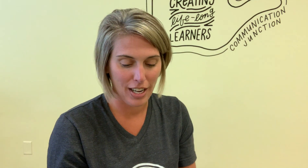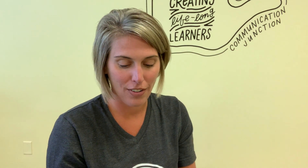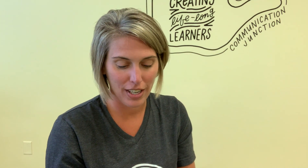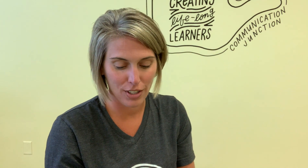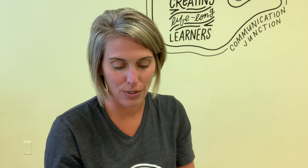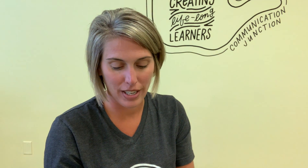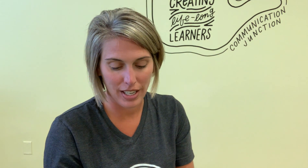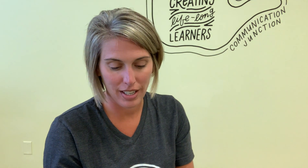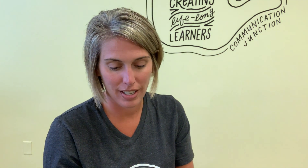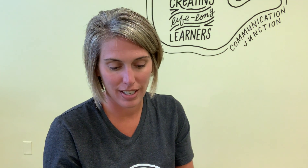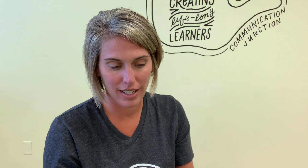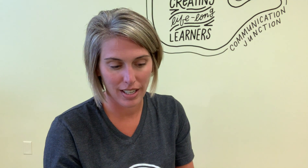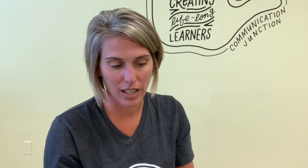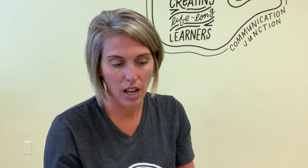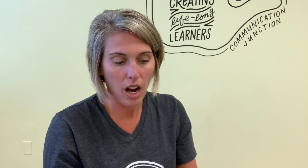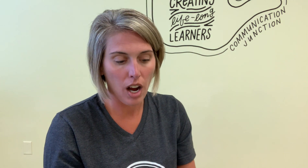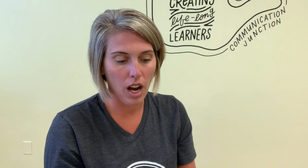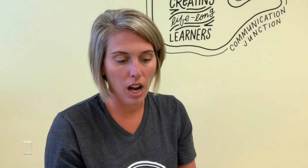right, are you ready?